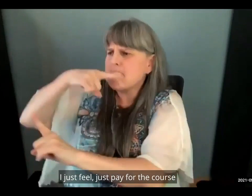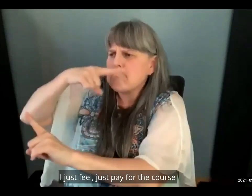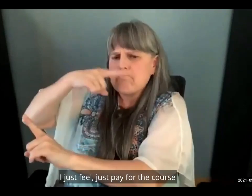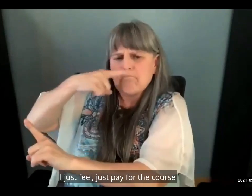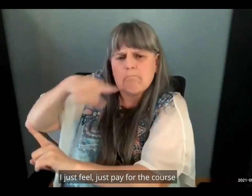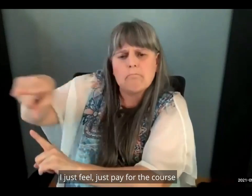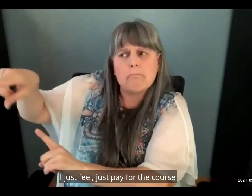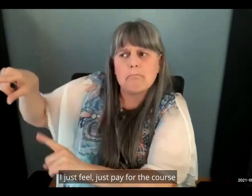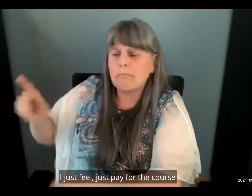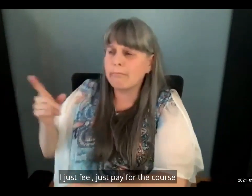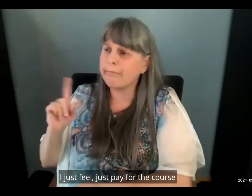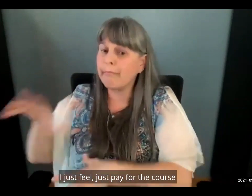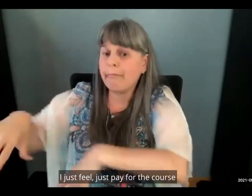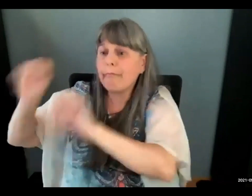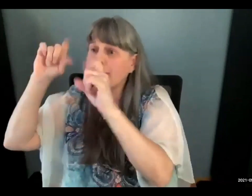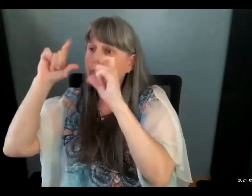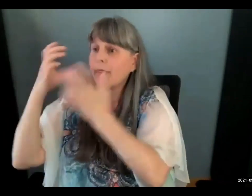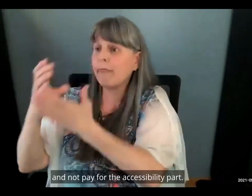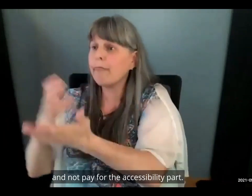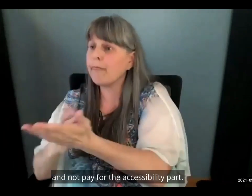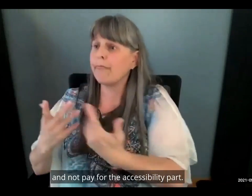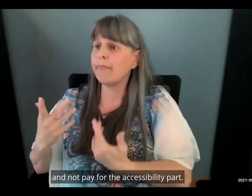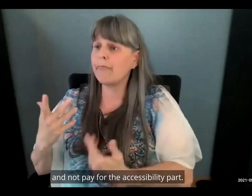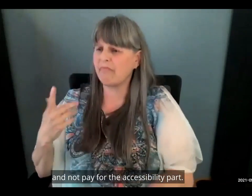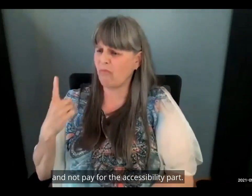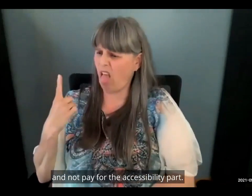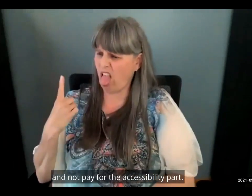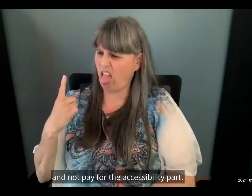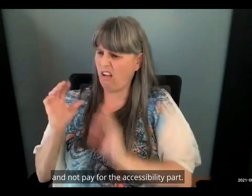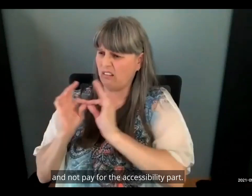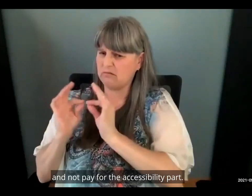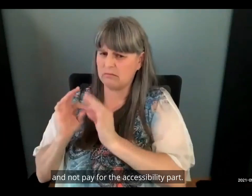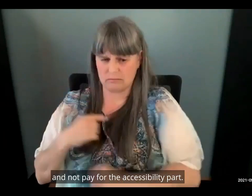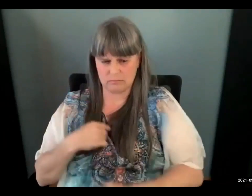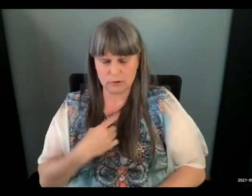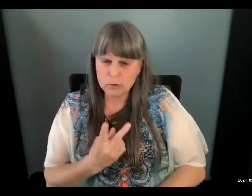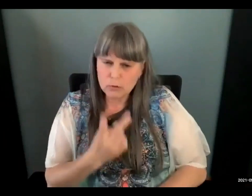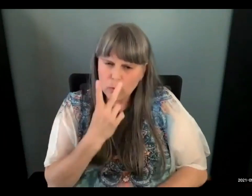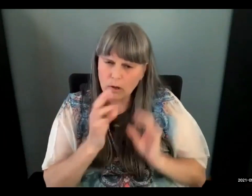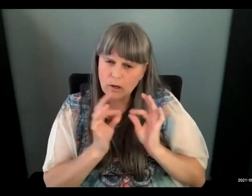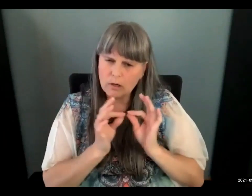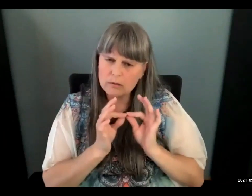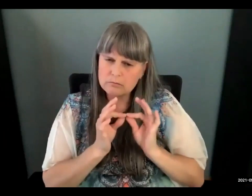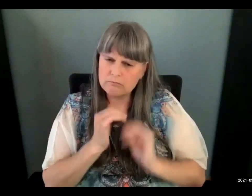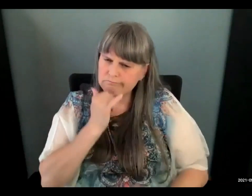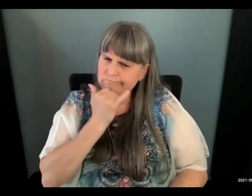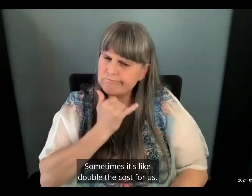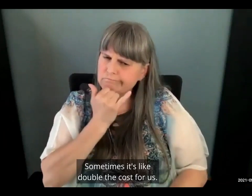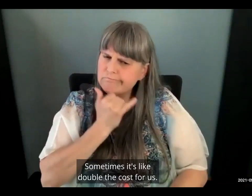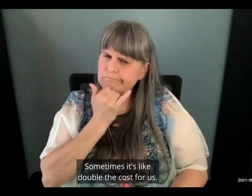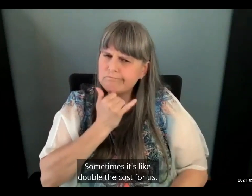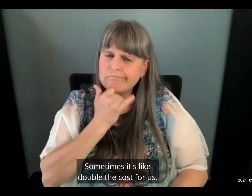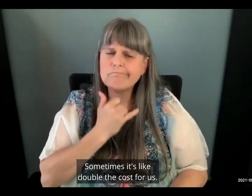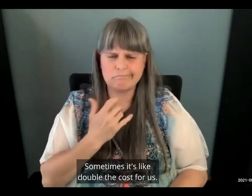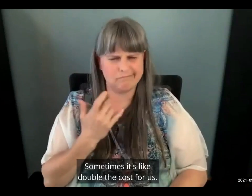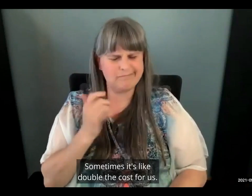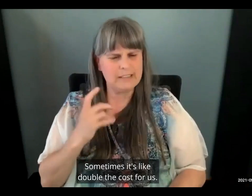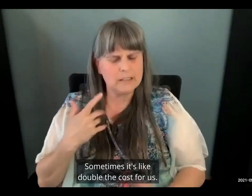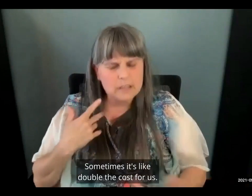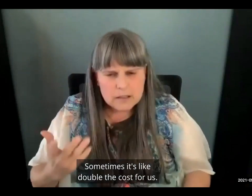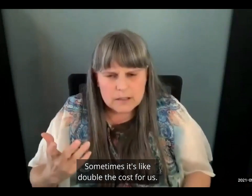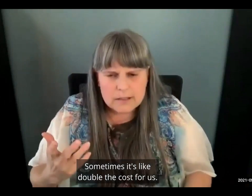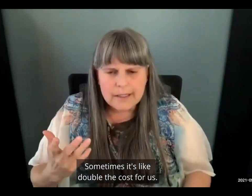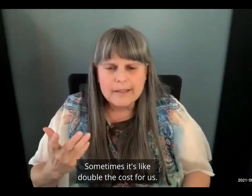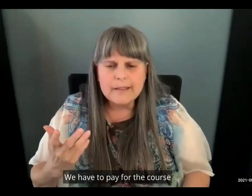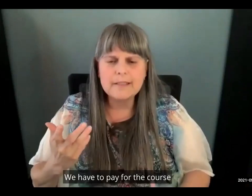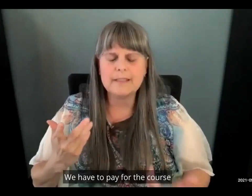I just pay for the course and not pay for the accessibility part. You know, sometimes it's like double the